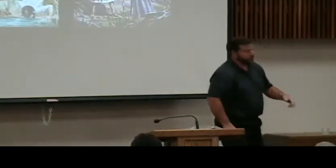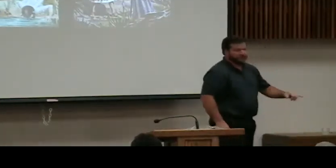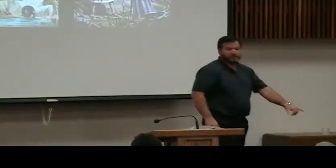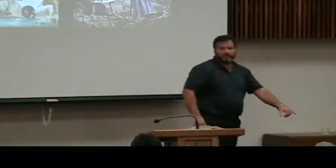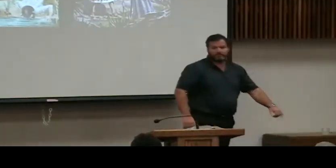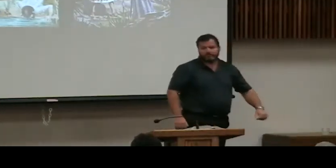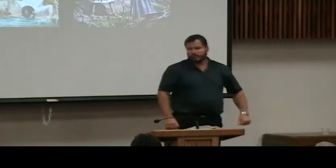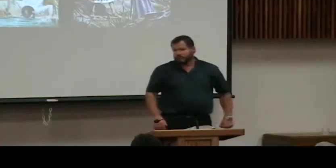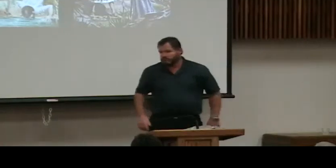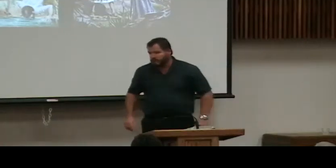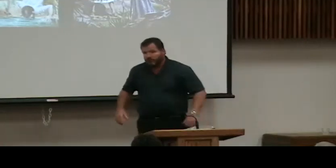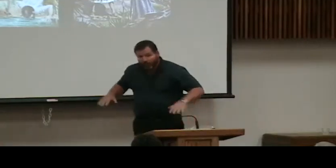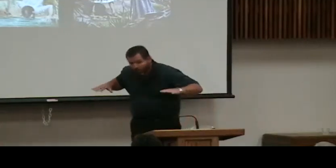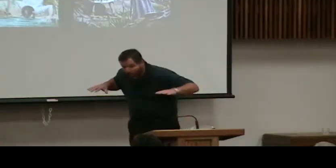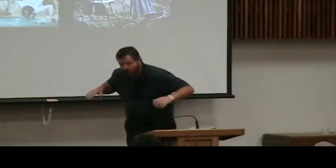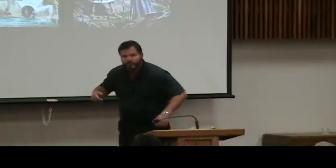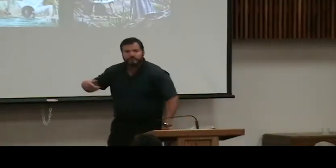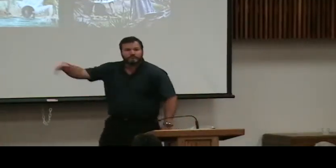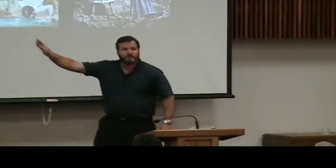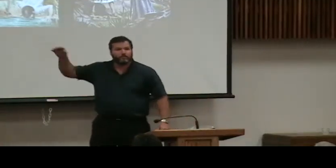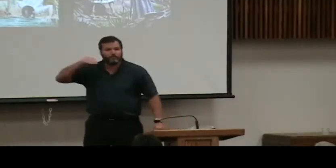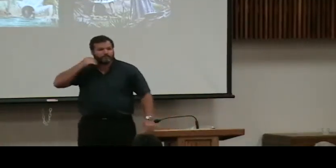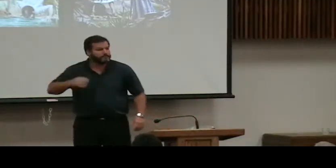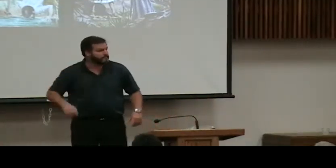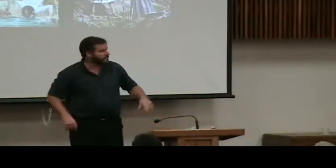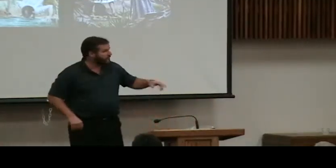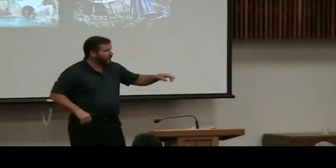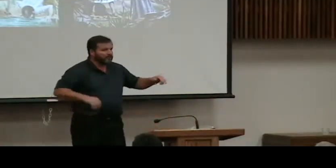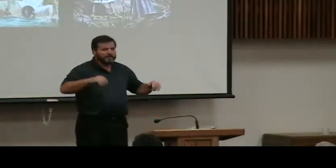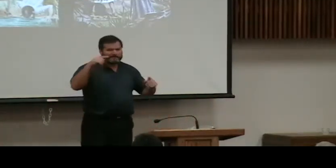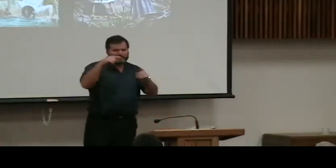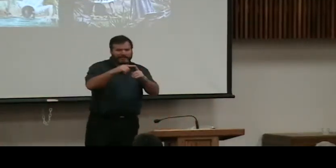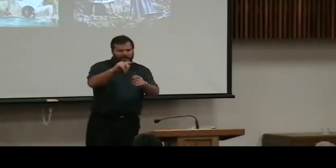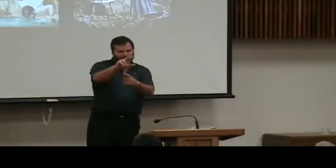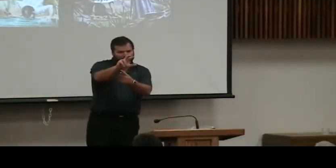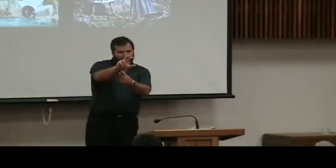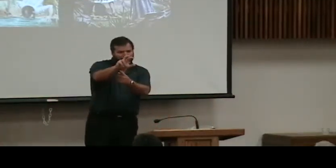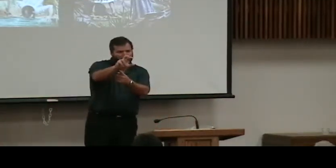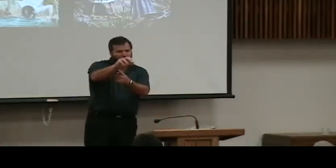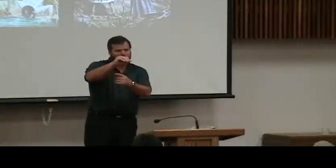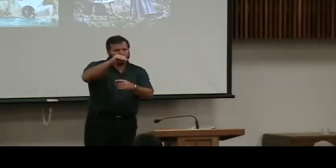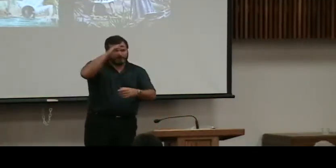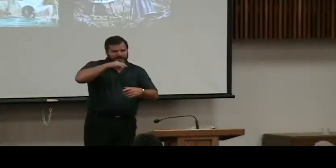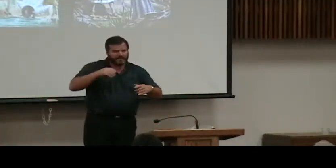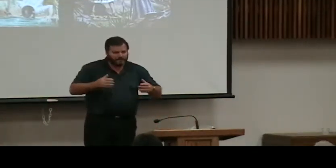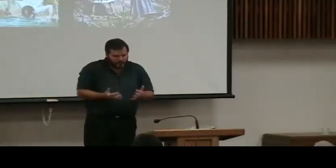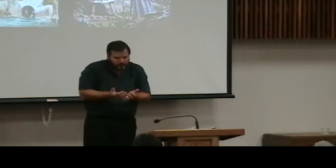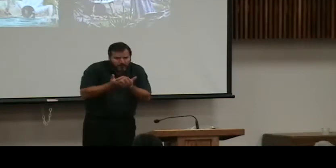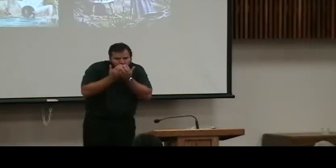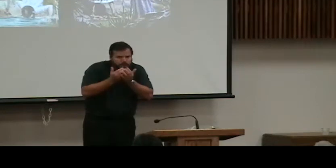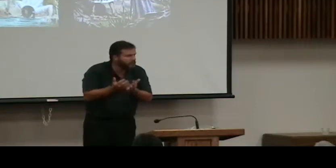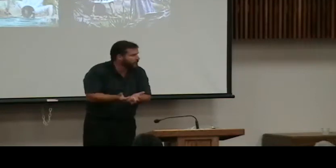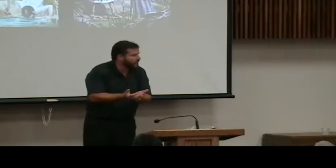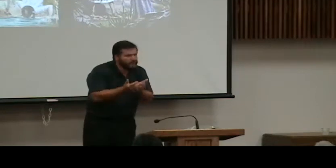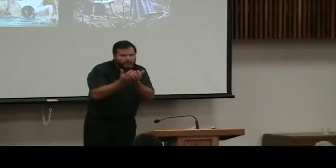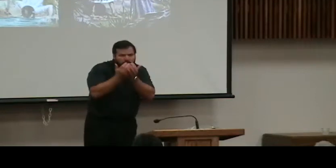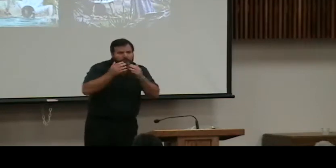Okay. You can stay. Those that just dropped everything, it dropped down to 300. 300, those who were